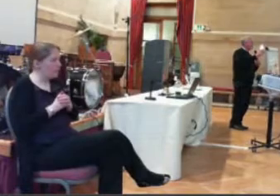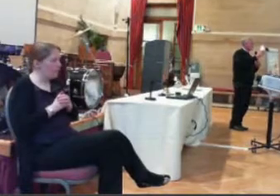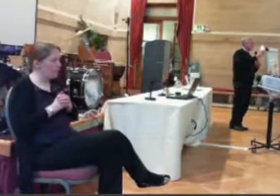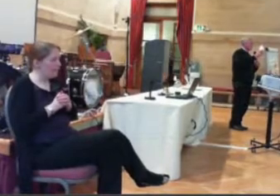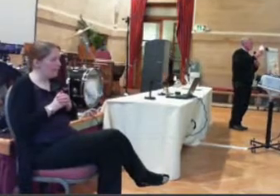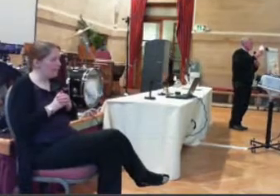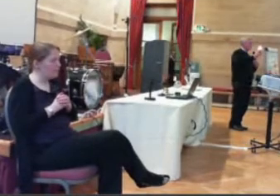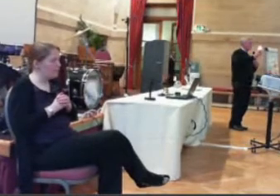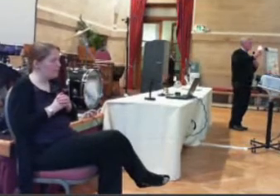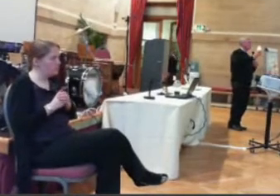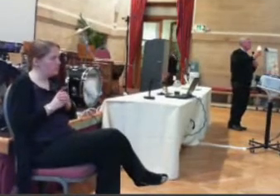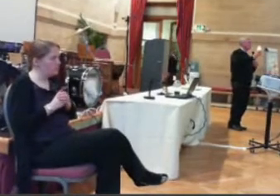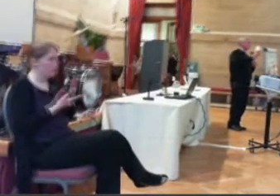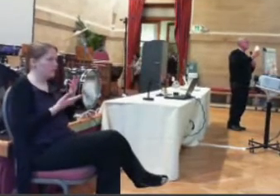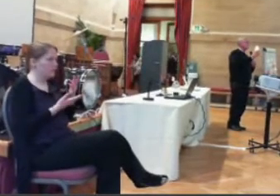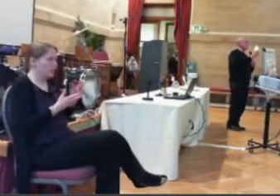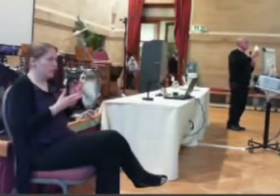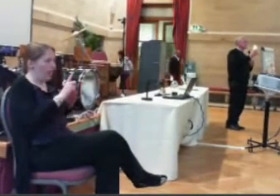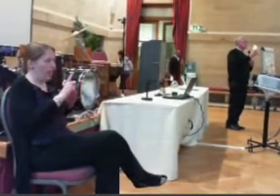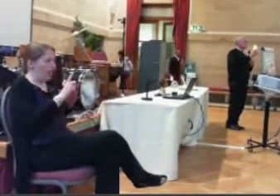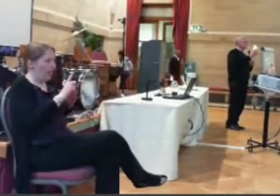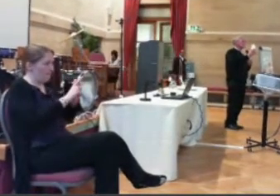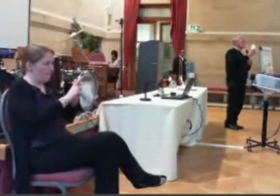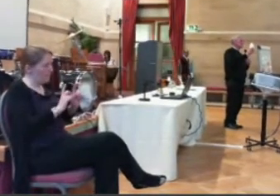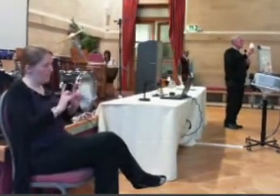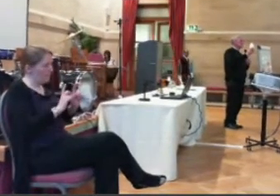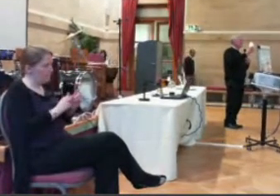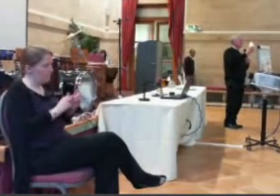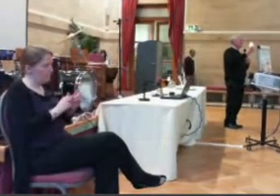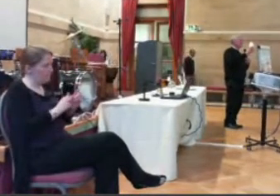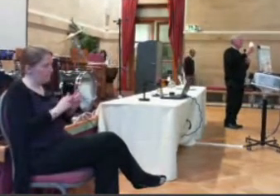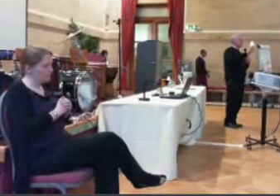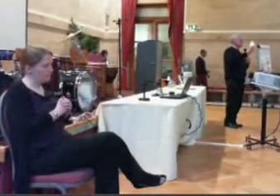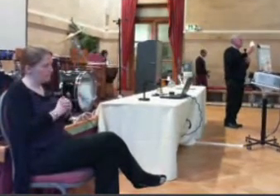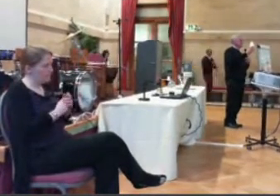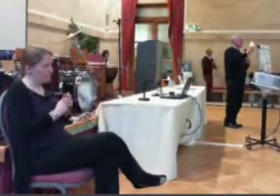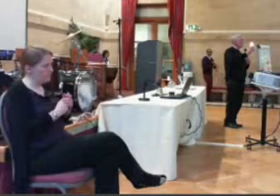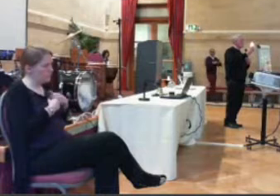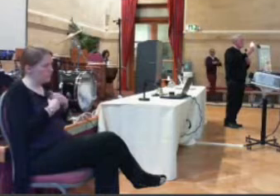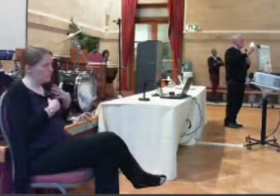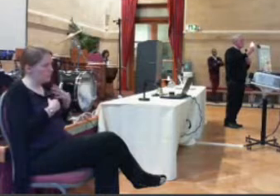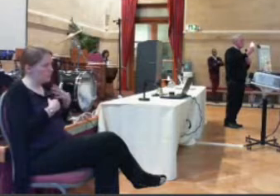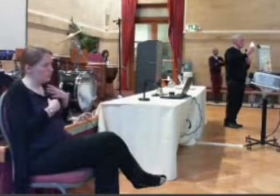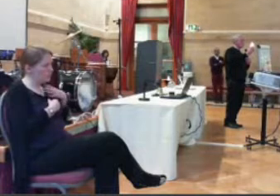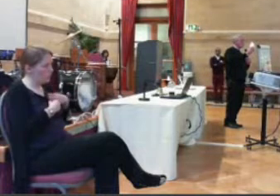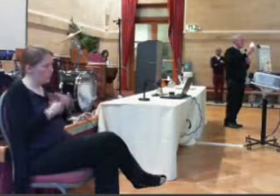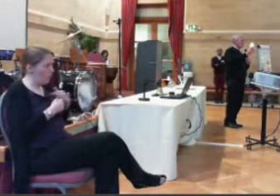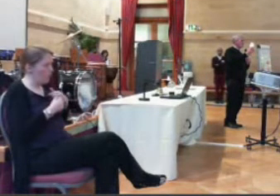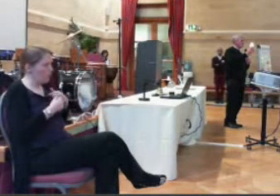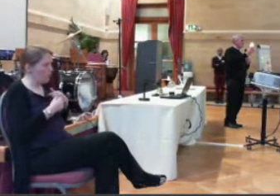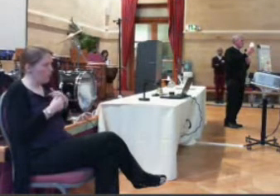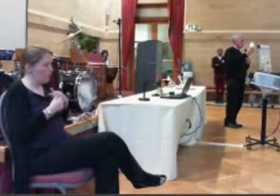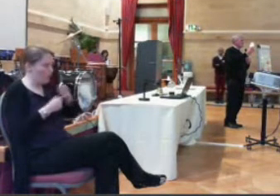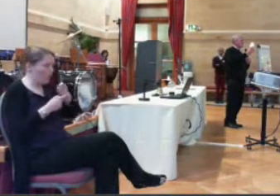The purpose of today is that we will burn with light,